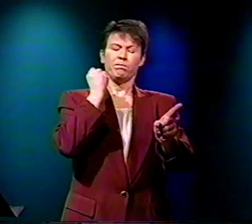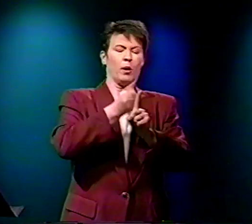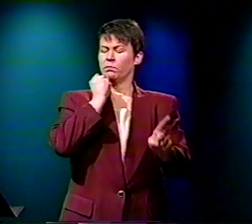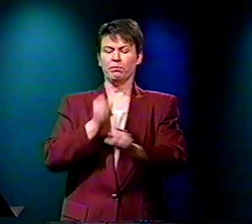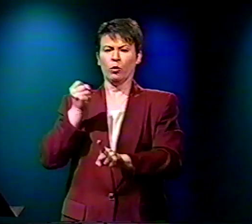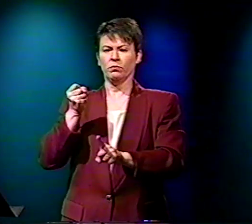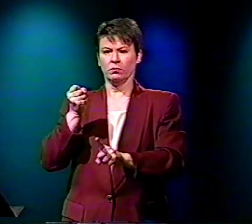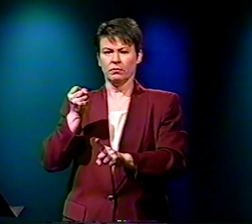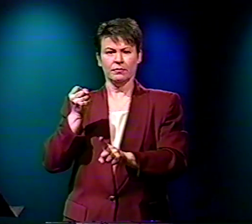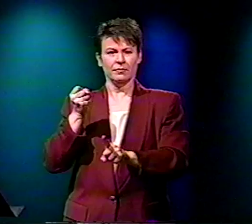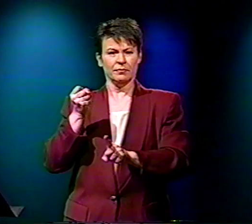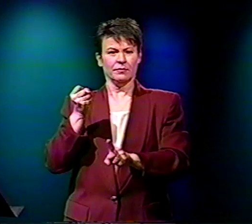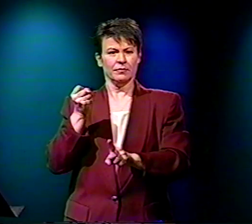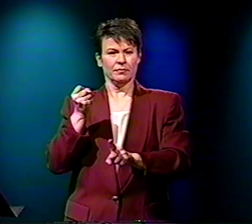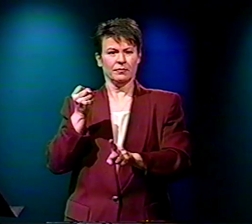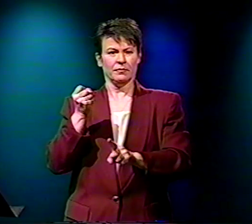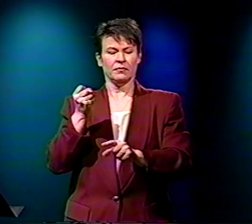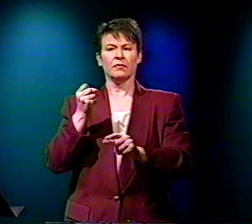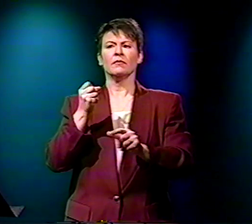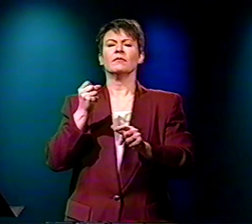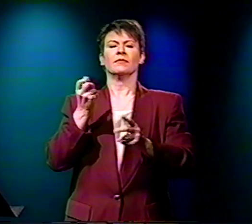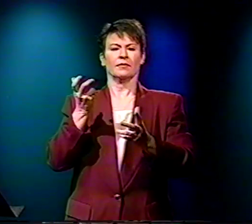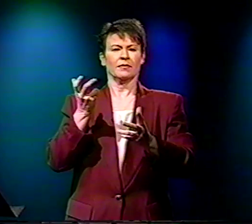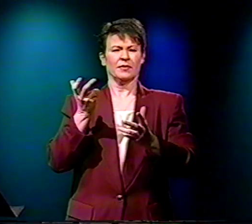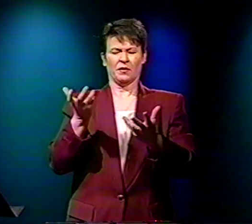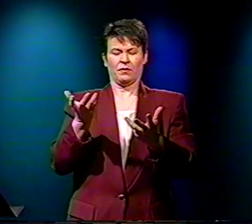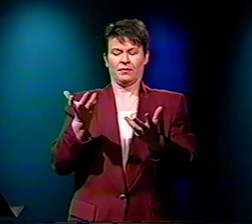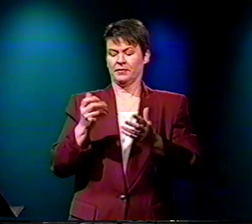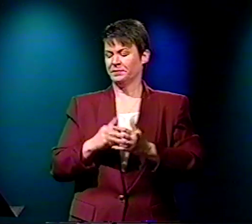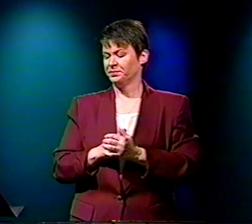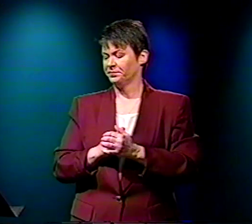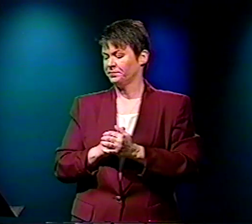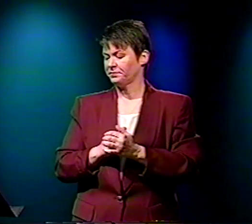are and what a code of ethics is in and of itself, that's a double whammy.